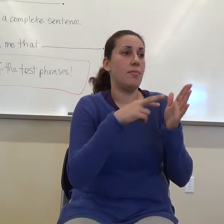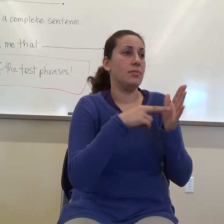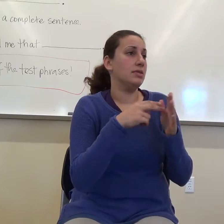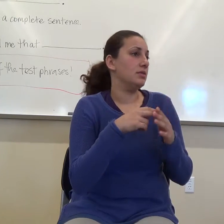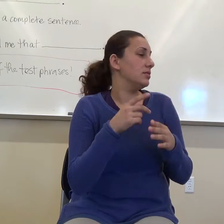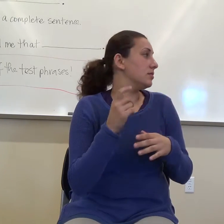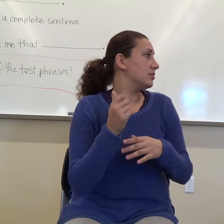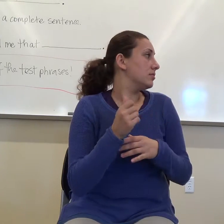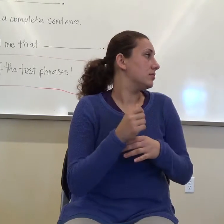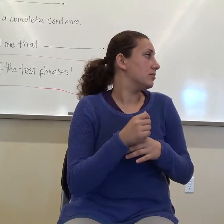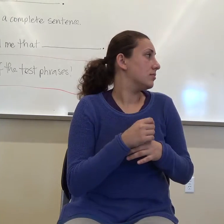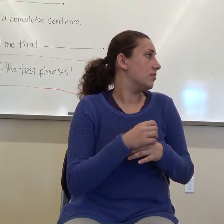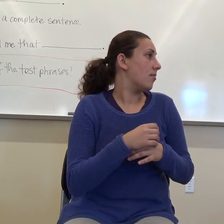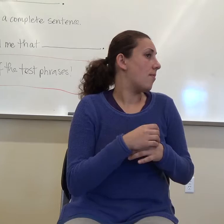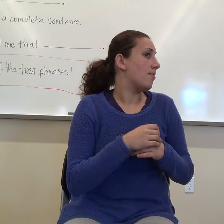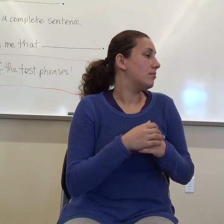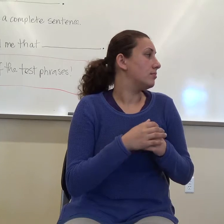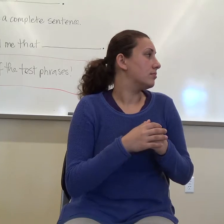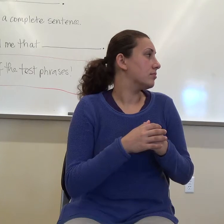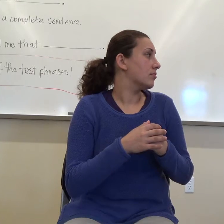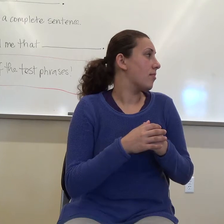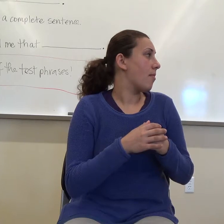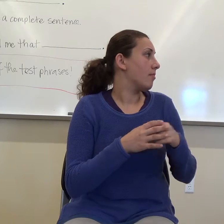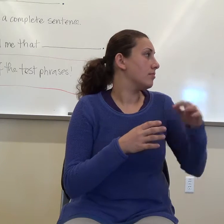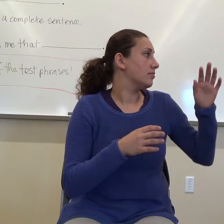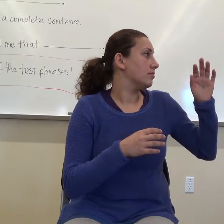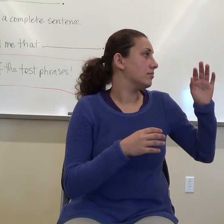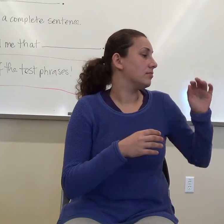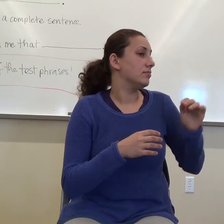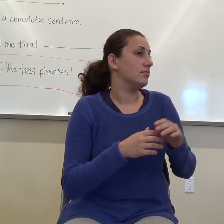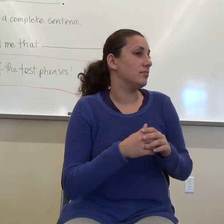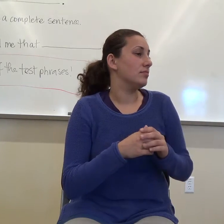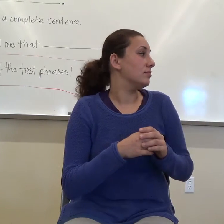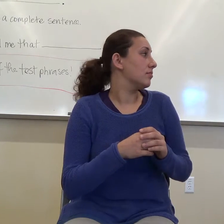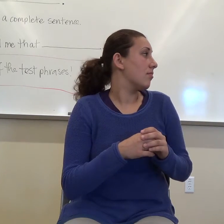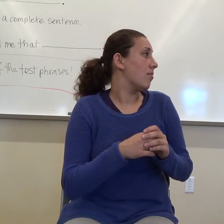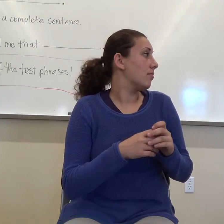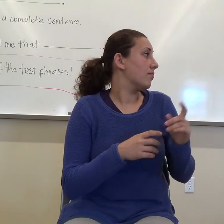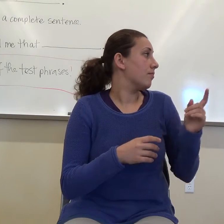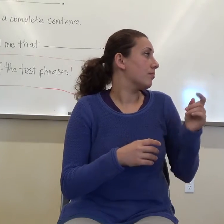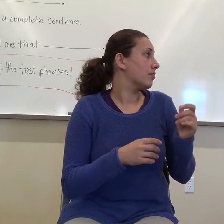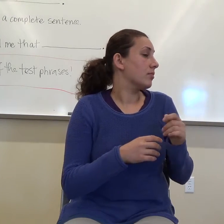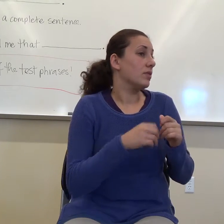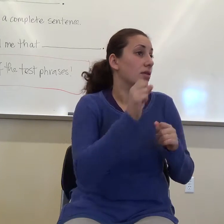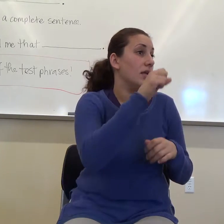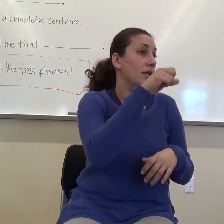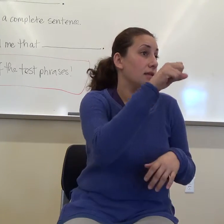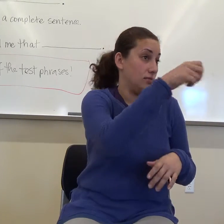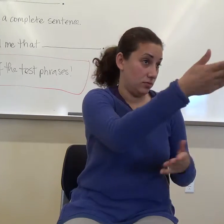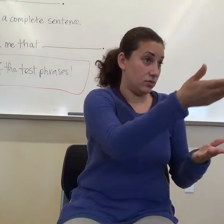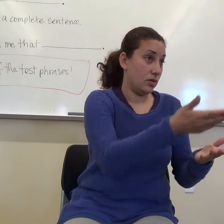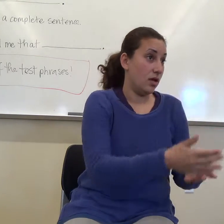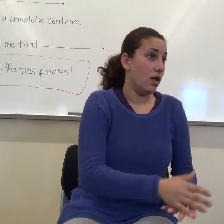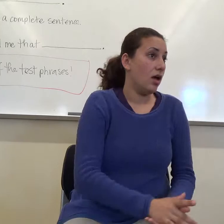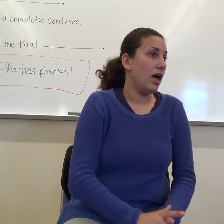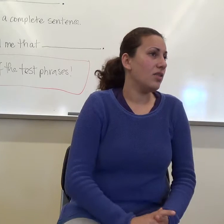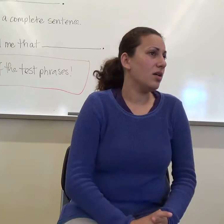gonna just go here and I'm gonna say, you know what, this is just one of the things I do, so this needs to be brought up. Yes, we're talking about. I thought